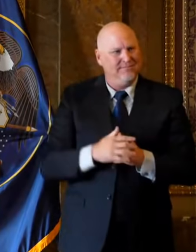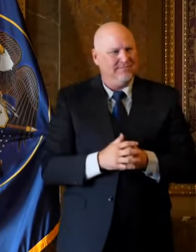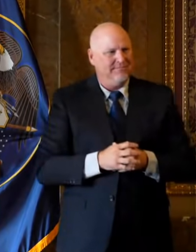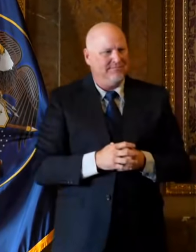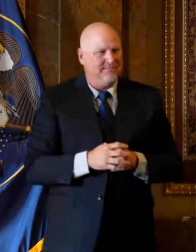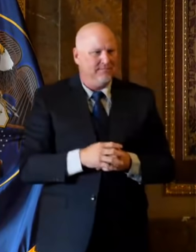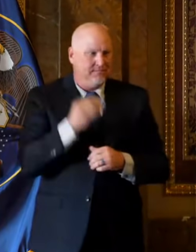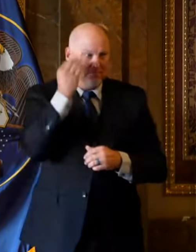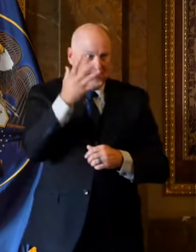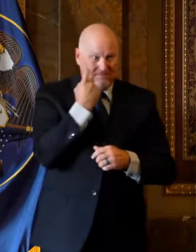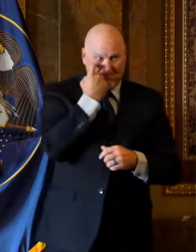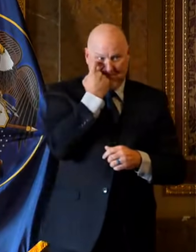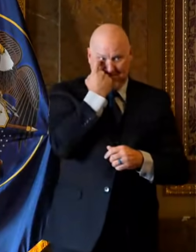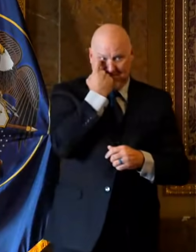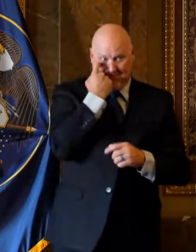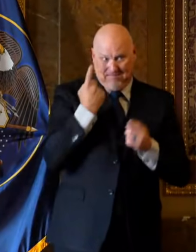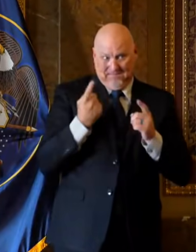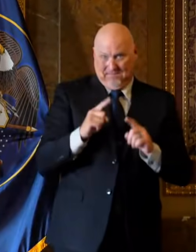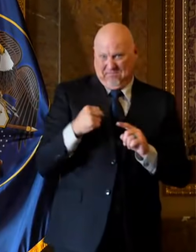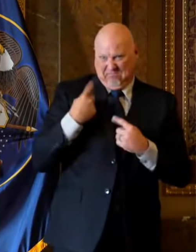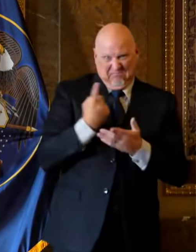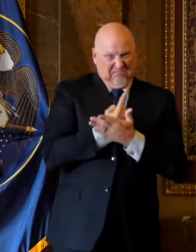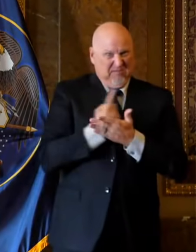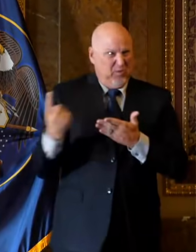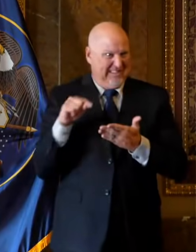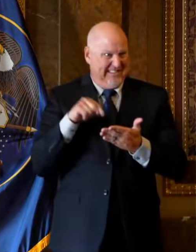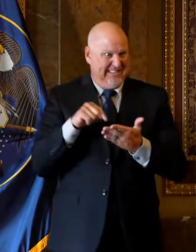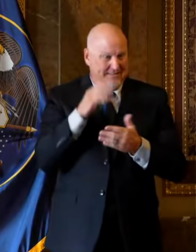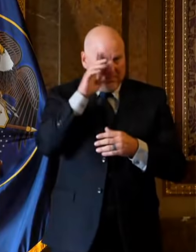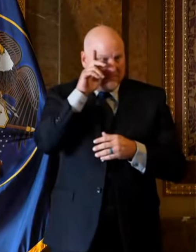die in the past shift of COVID-19.